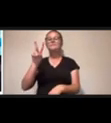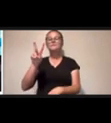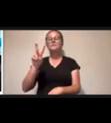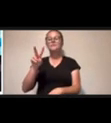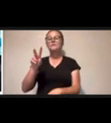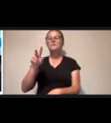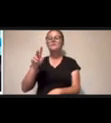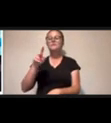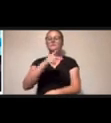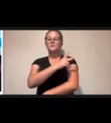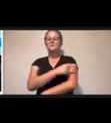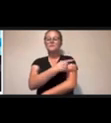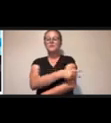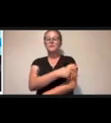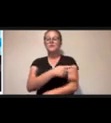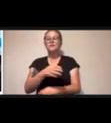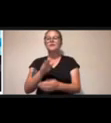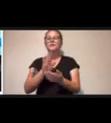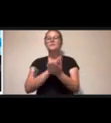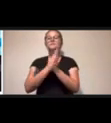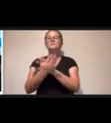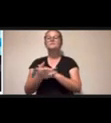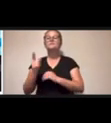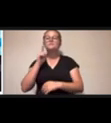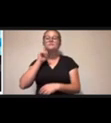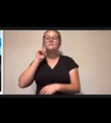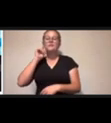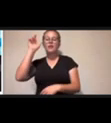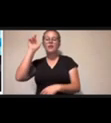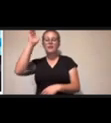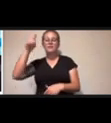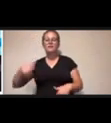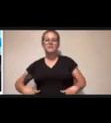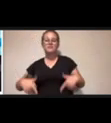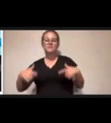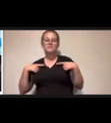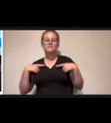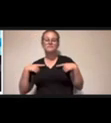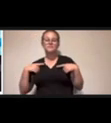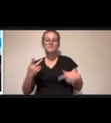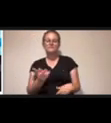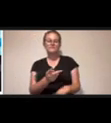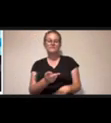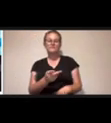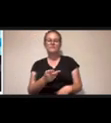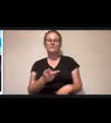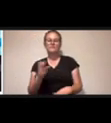Backtrack, 2 patients became deaf later in life.